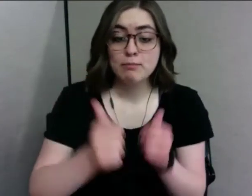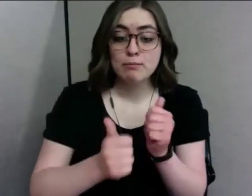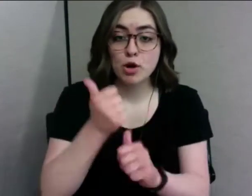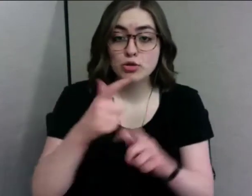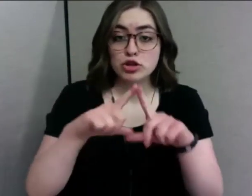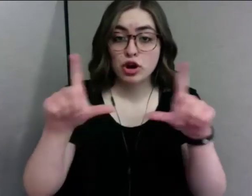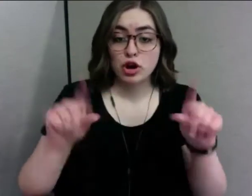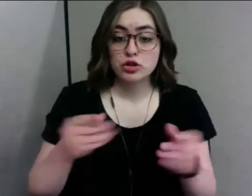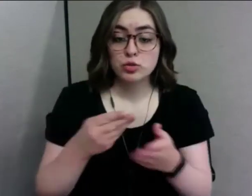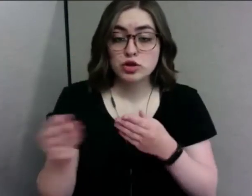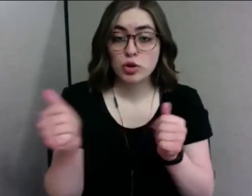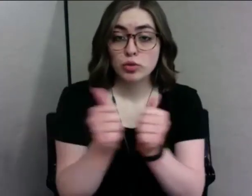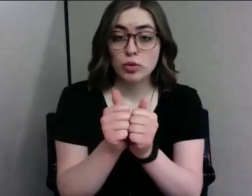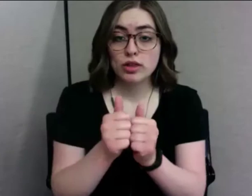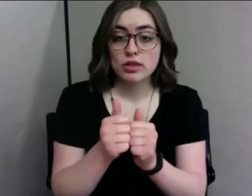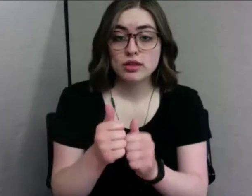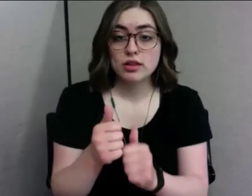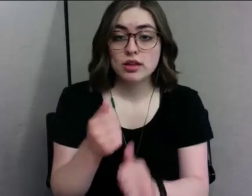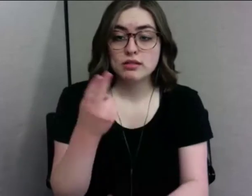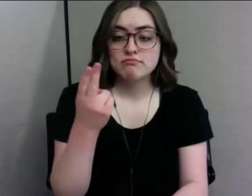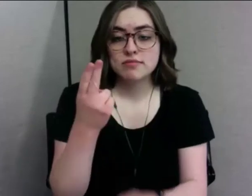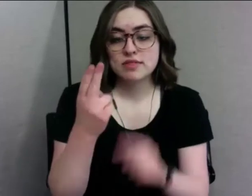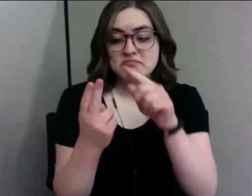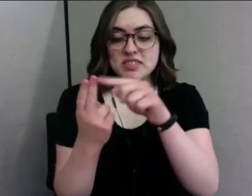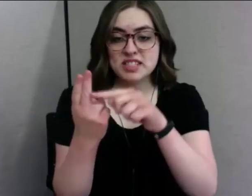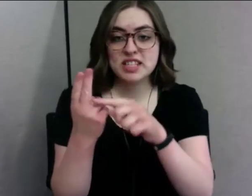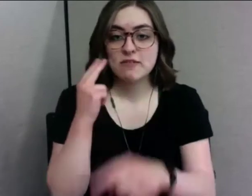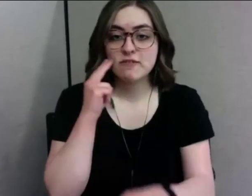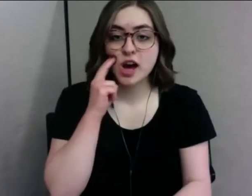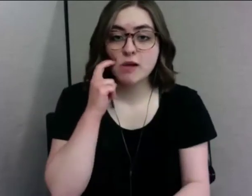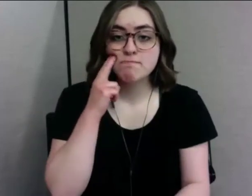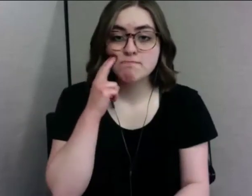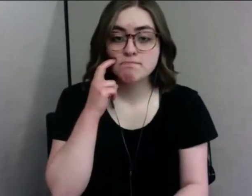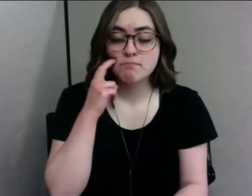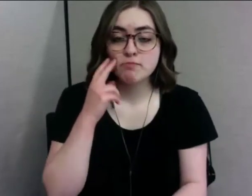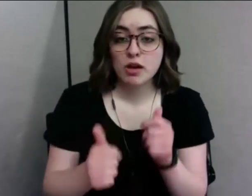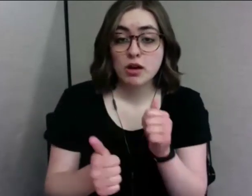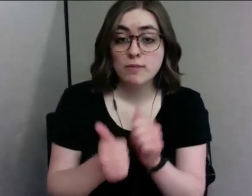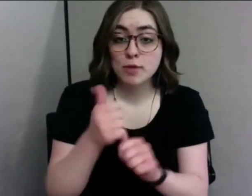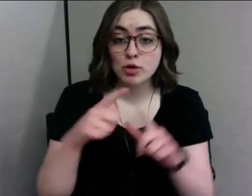Today's cards are popular enough that they are sold individually.